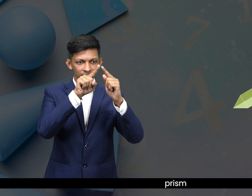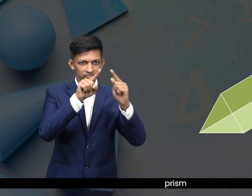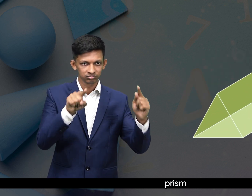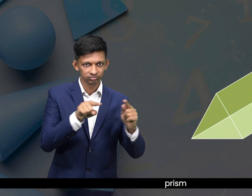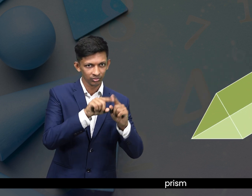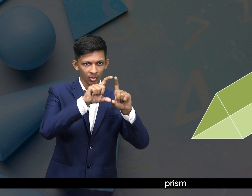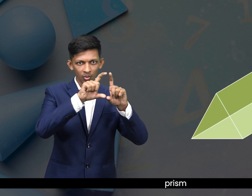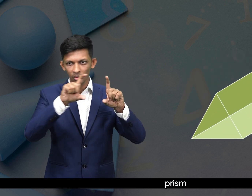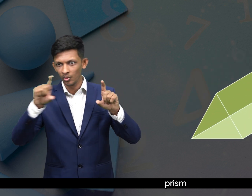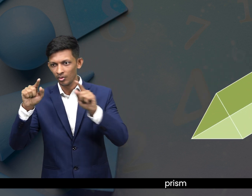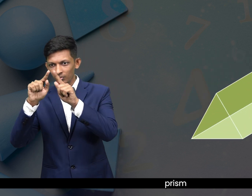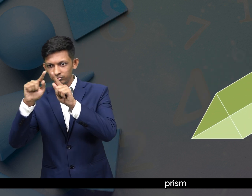prism,